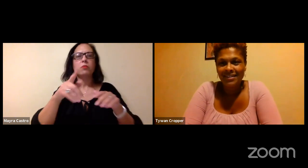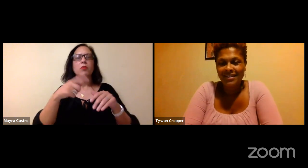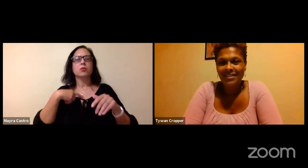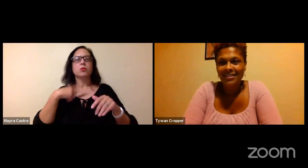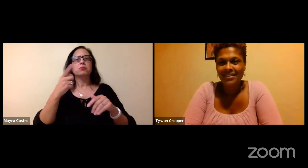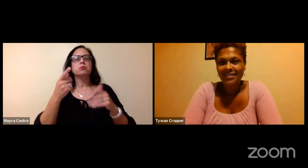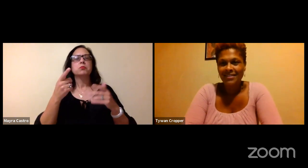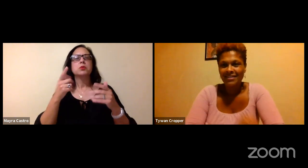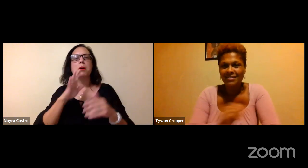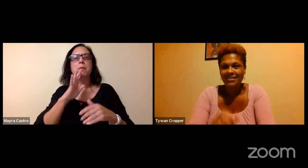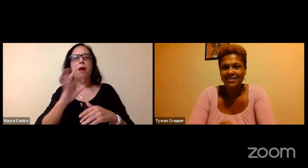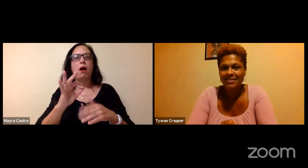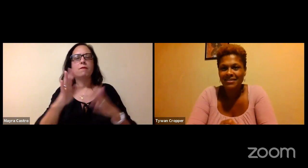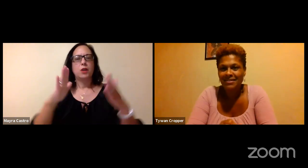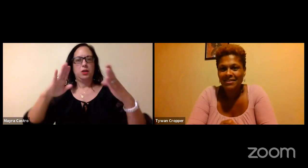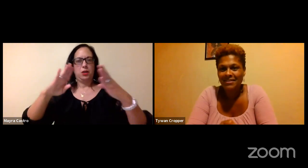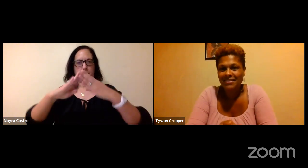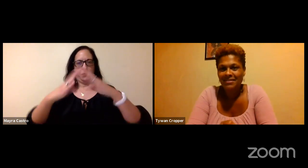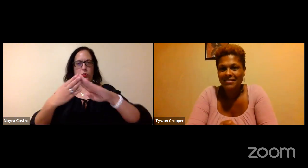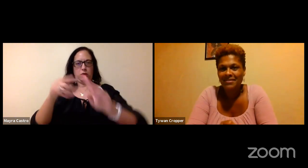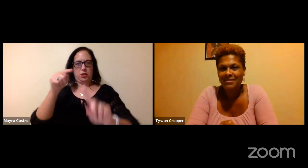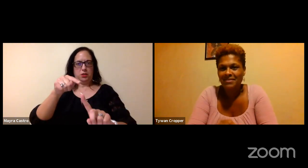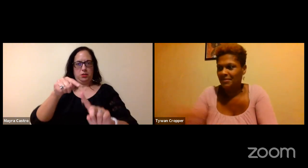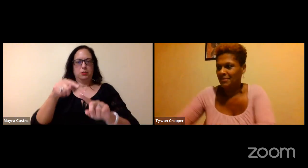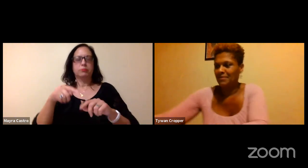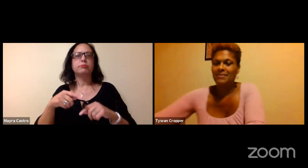you, you're more than welcome to share.